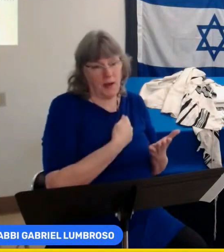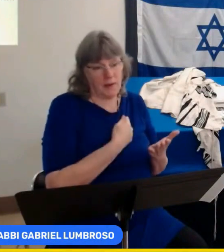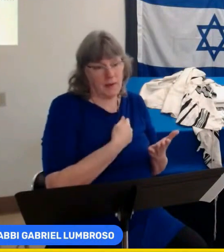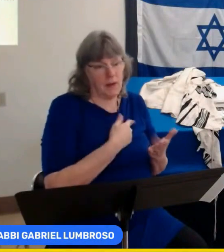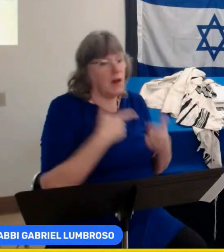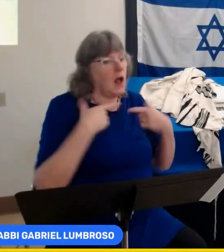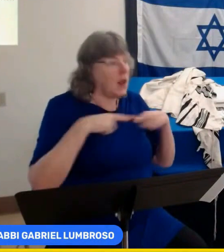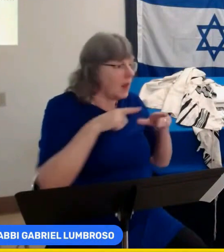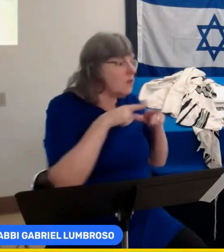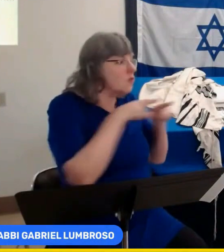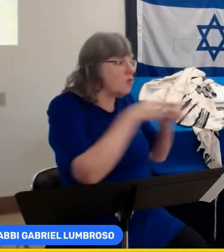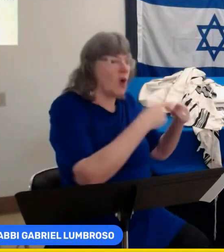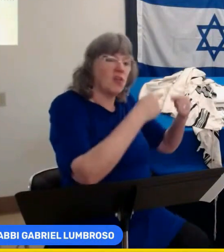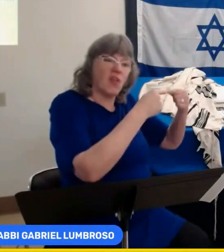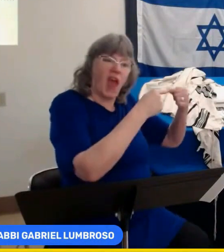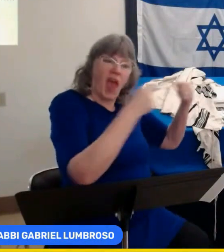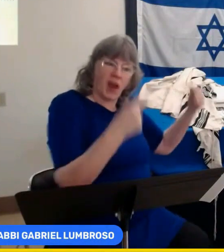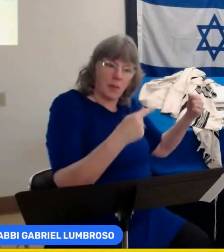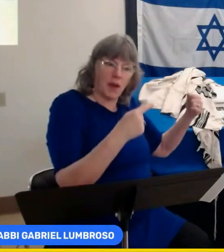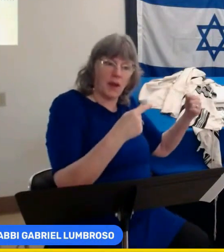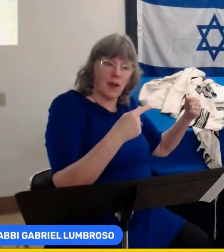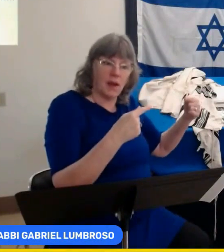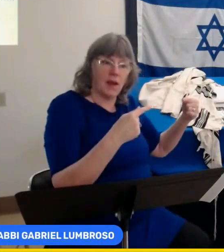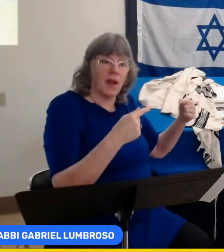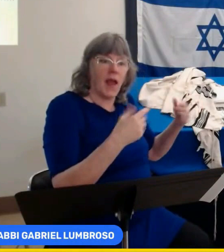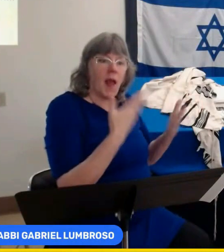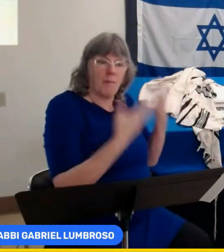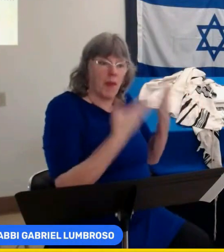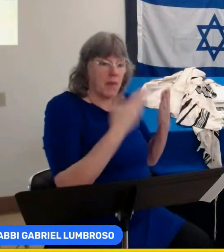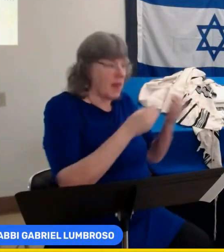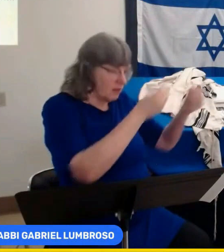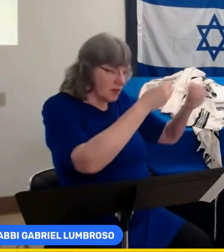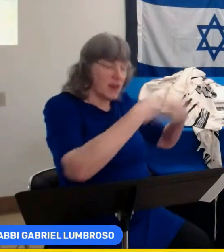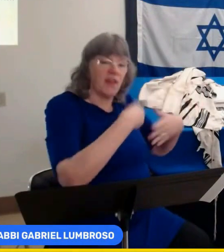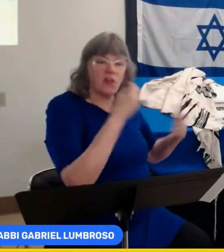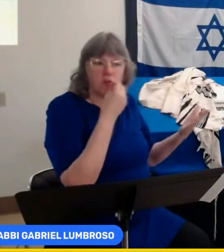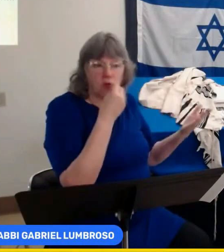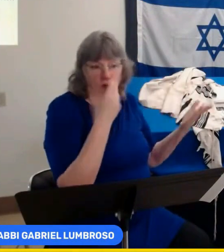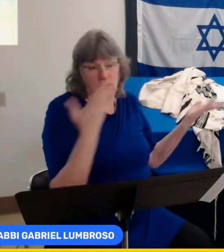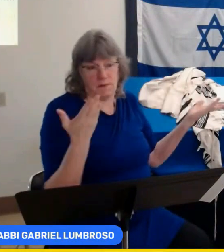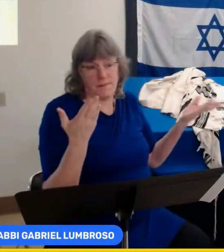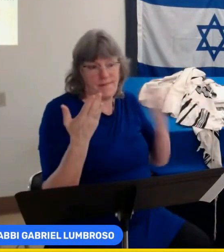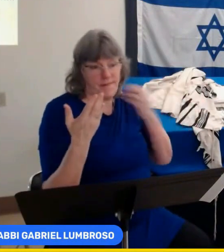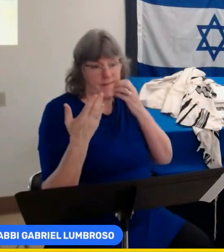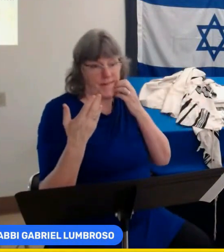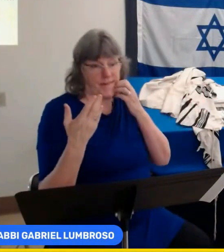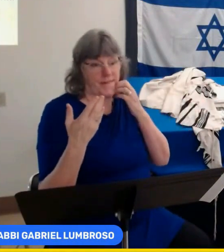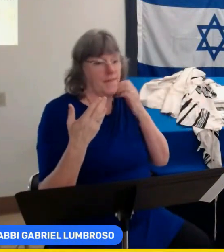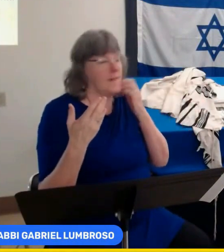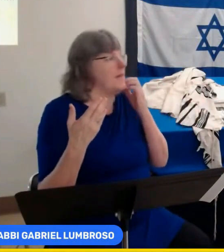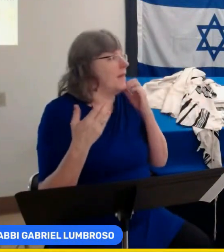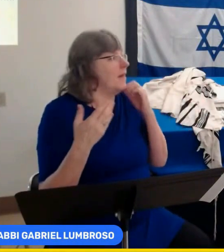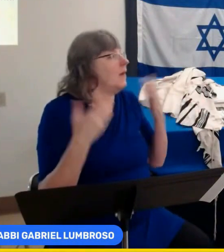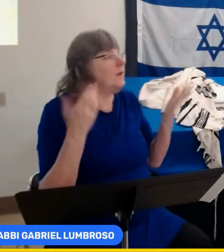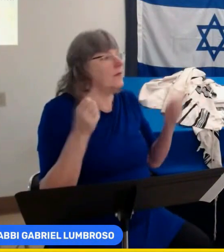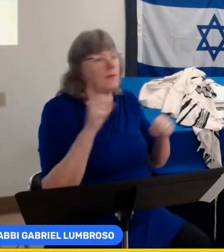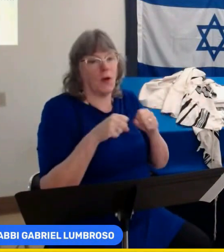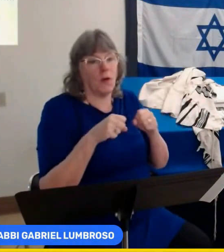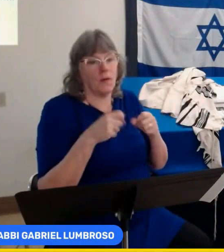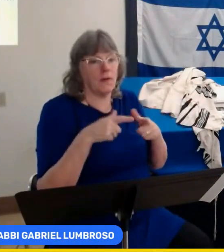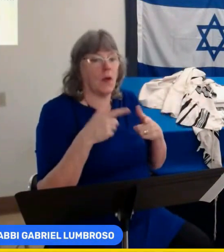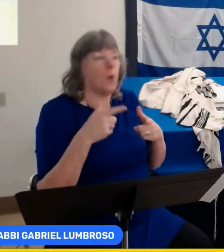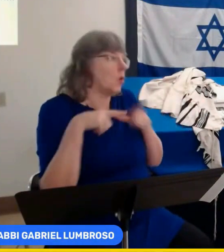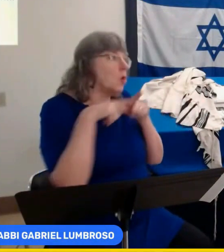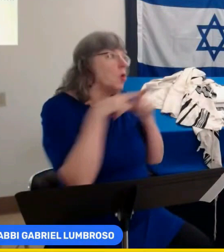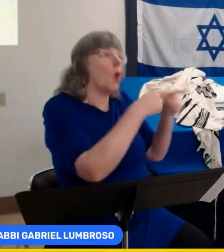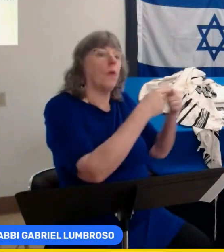have mercy on us. Maybe they'll put us in jail and they'll give us food. You know, so keep us prisoner. At least we get food or something." They took their chance with the enemy.